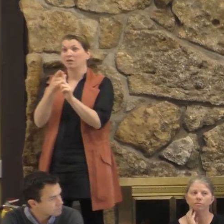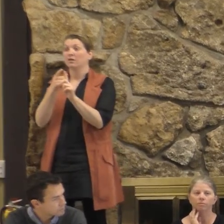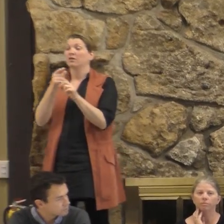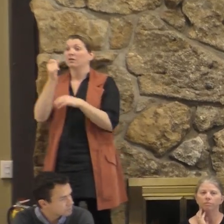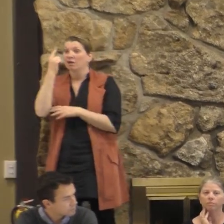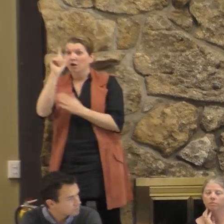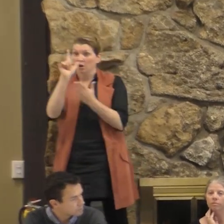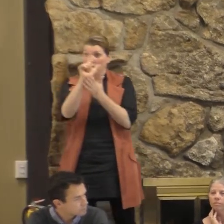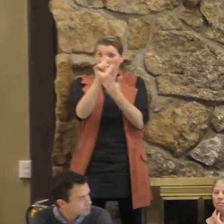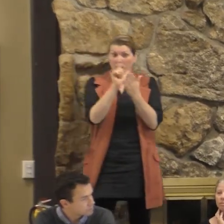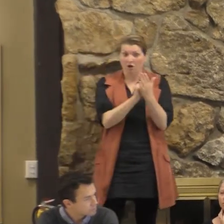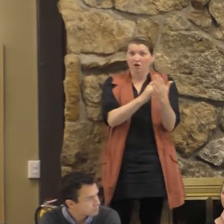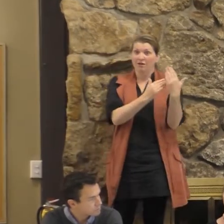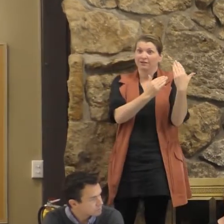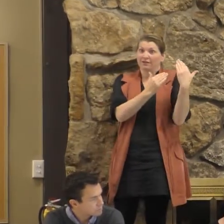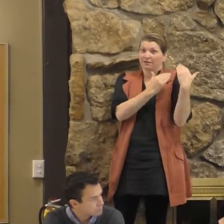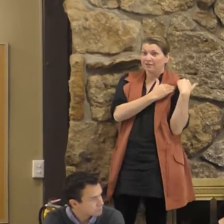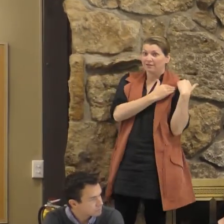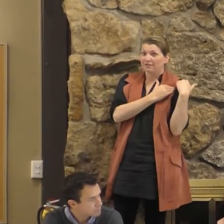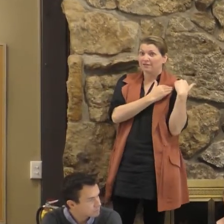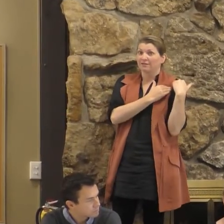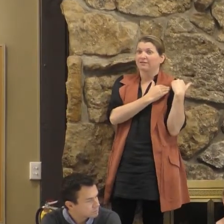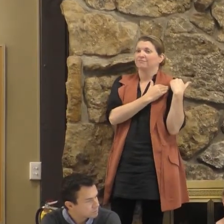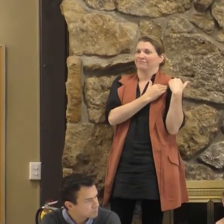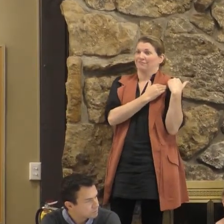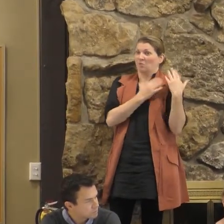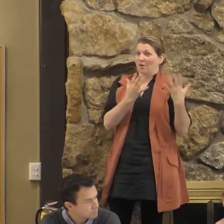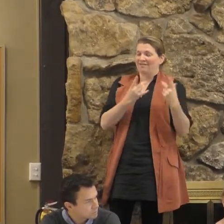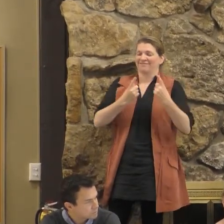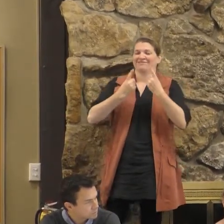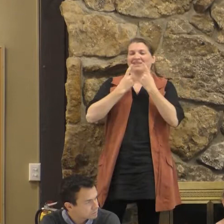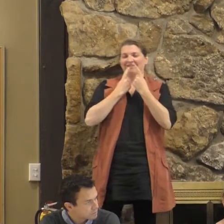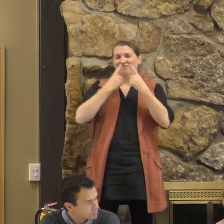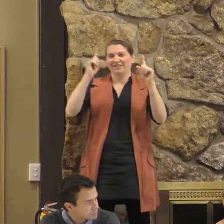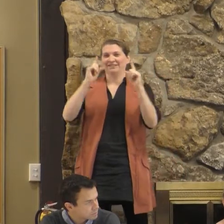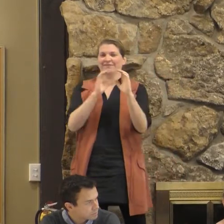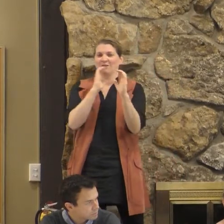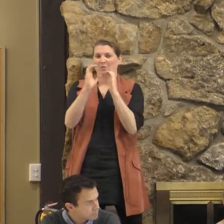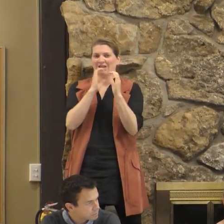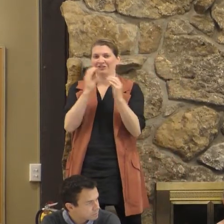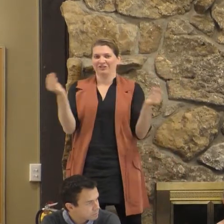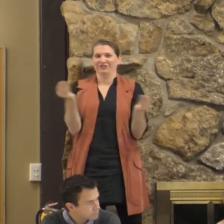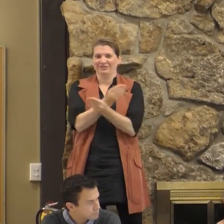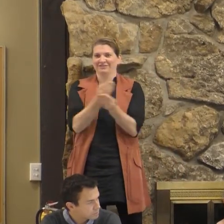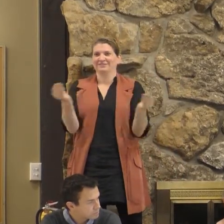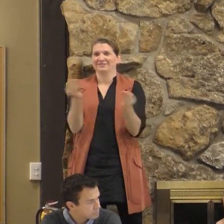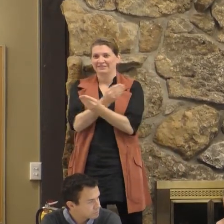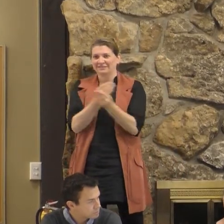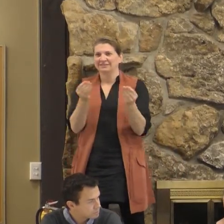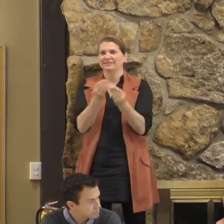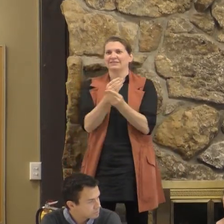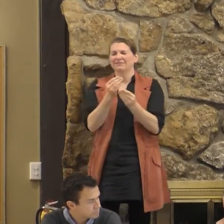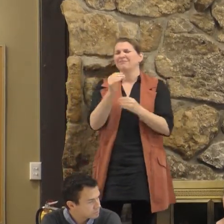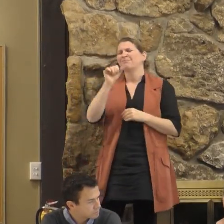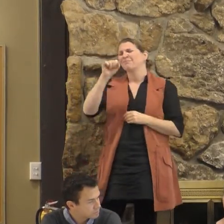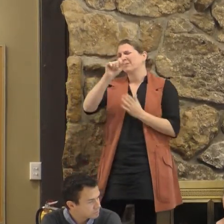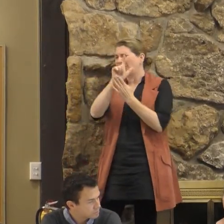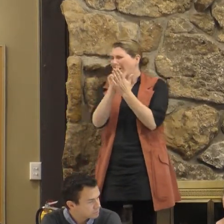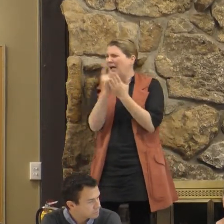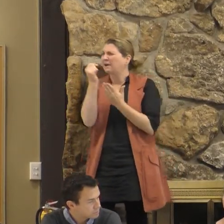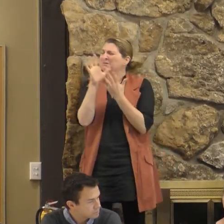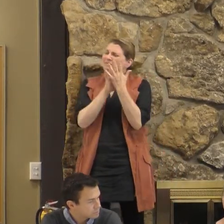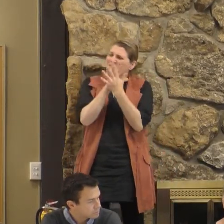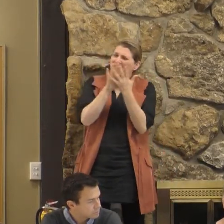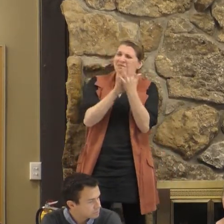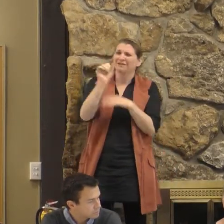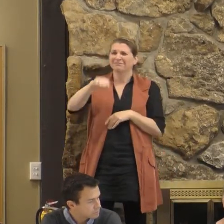communication. Well, that is a fairly nebulous concept. There are definite steps to follow. The first is to provide auxiliary aids and services.